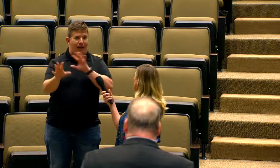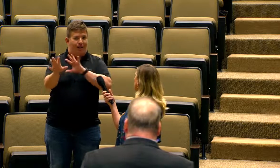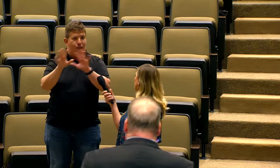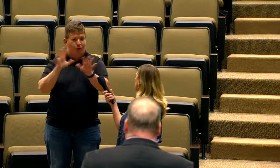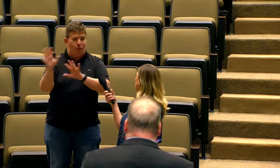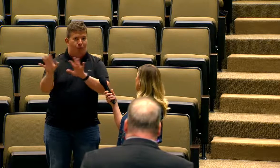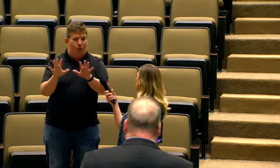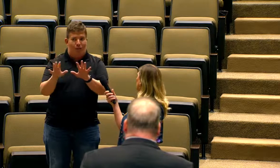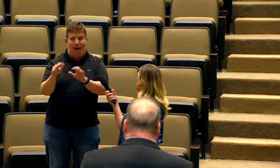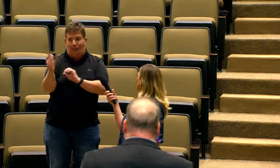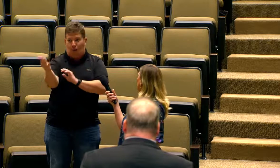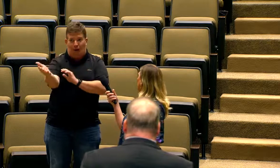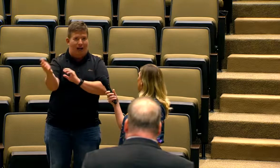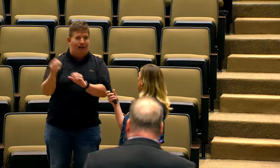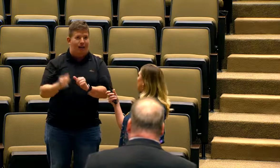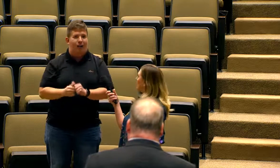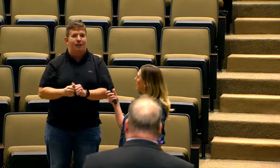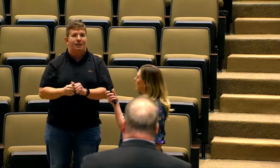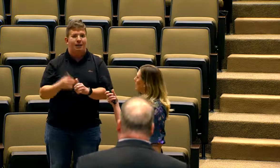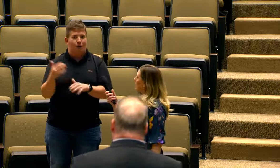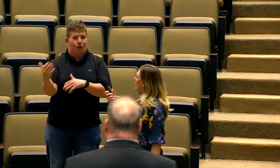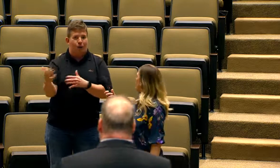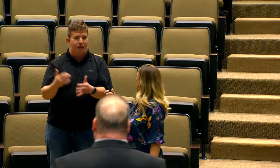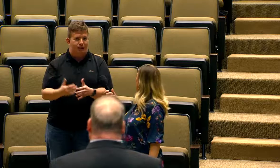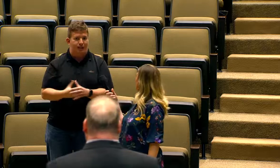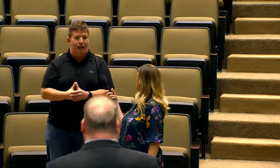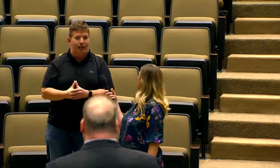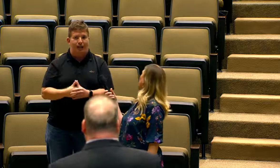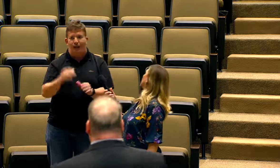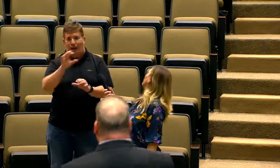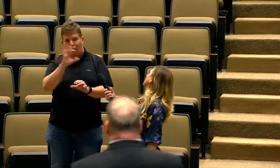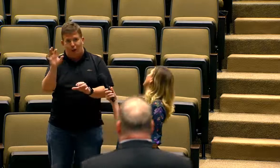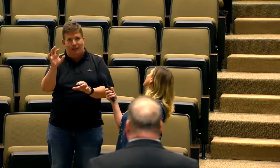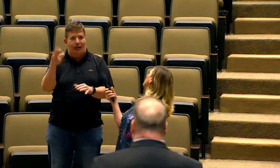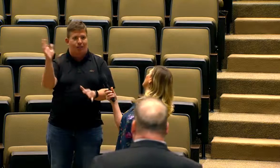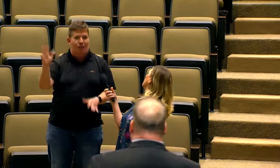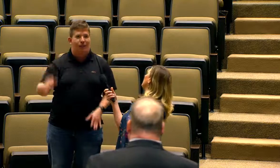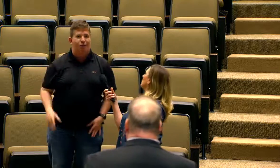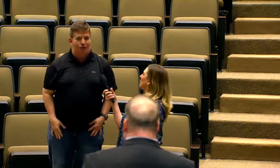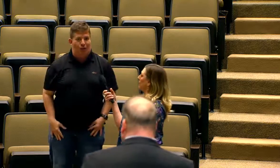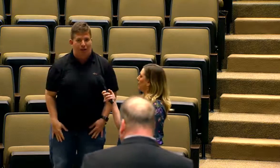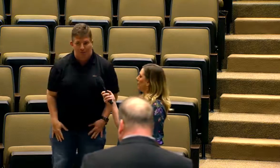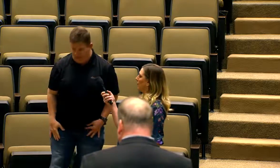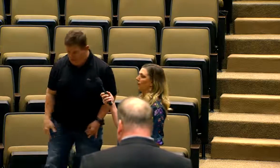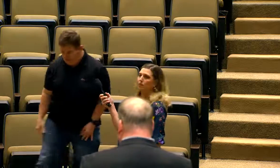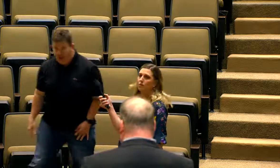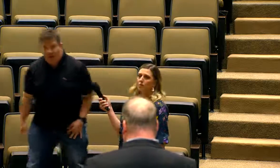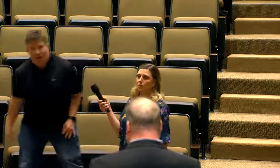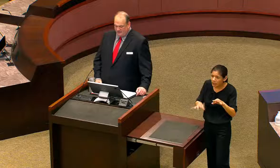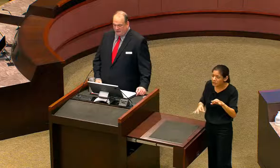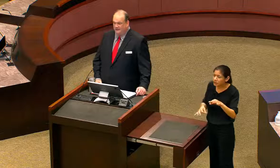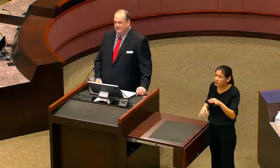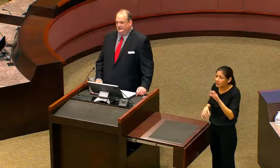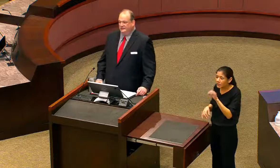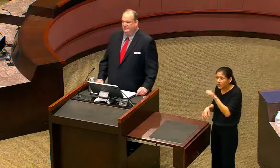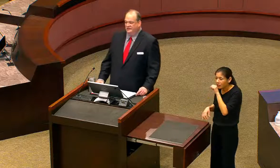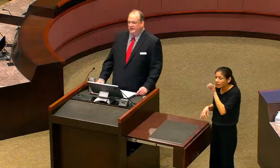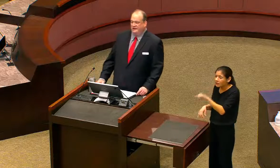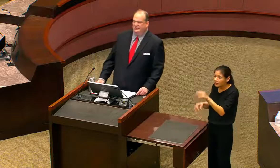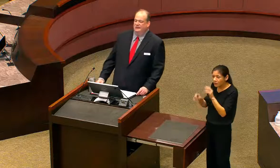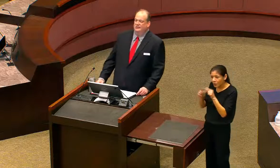vision of having multiple formats while having someone who is signing and closed captioning and so forth? I love that your word that you use,